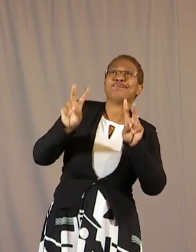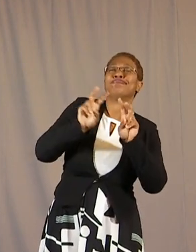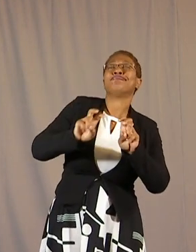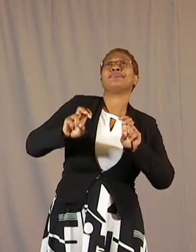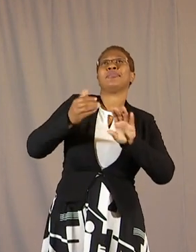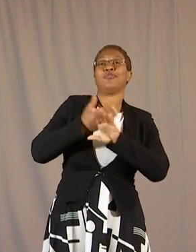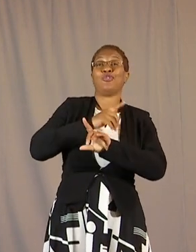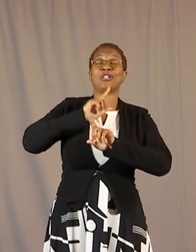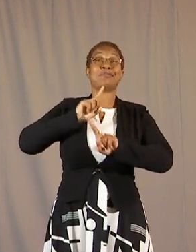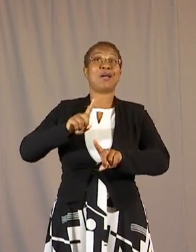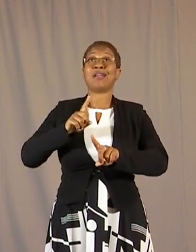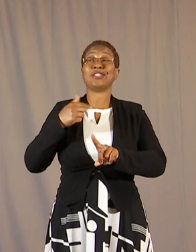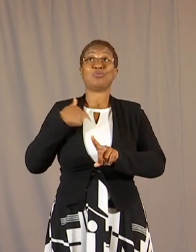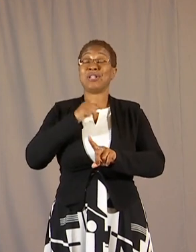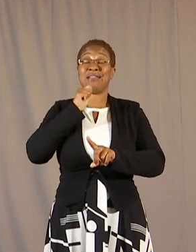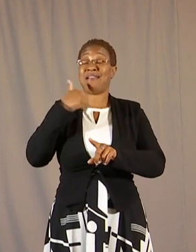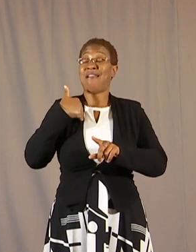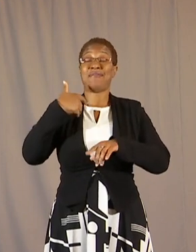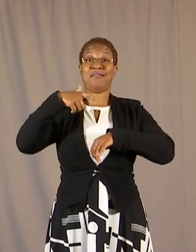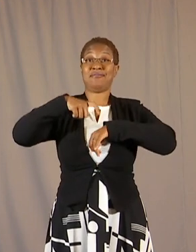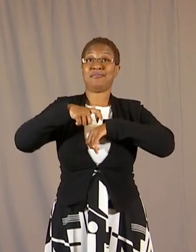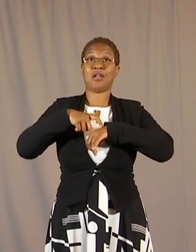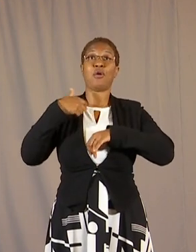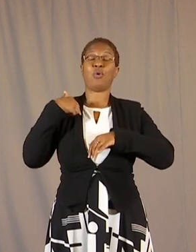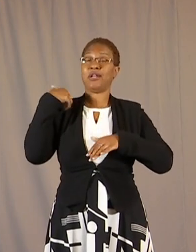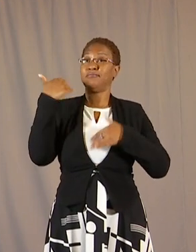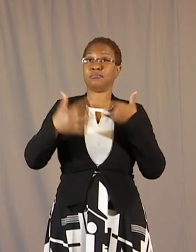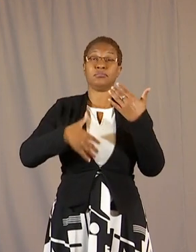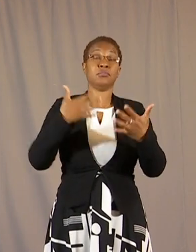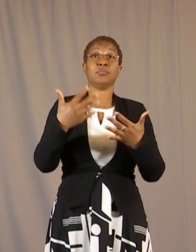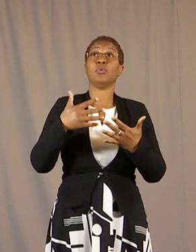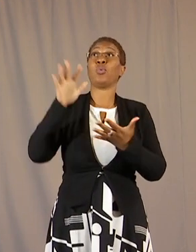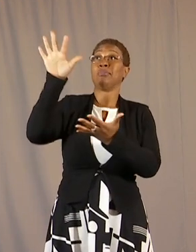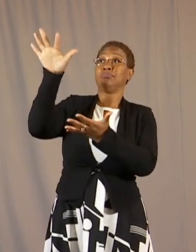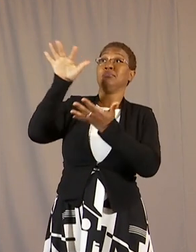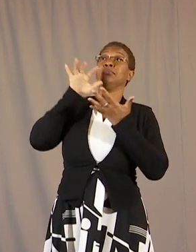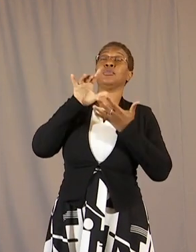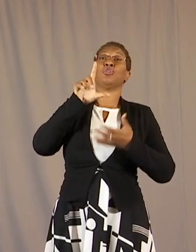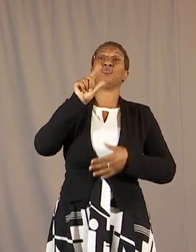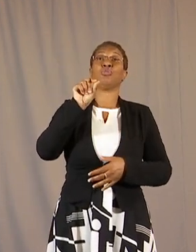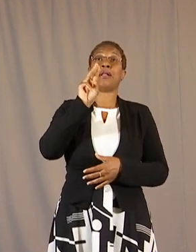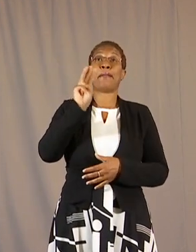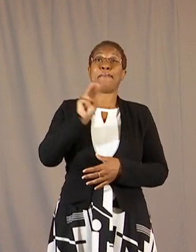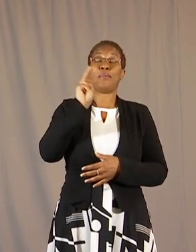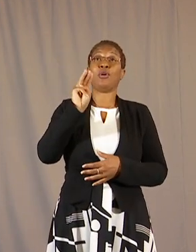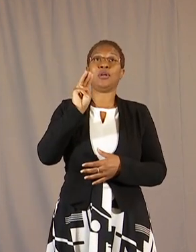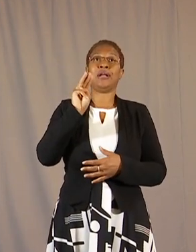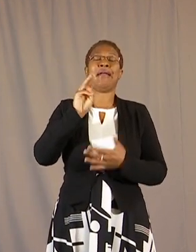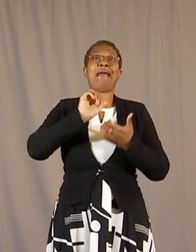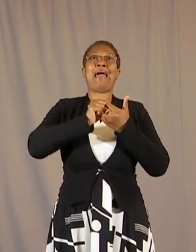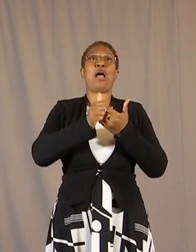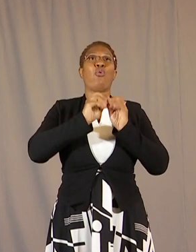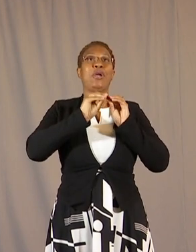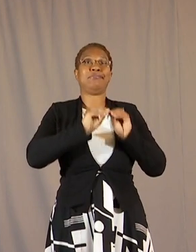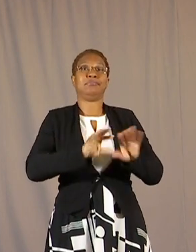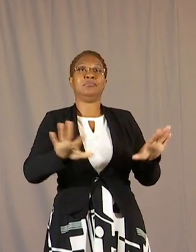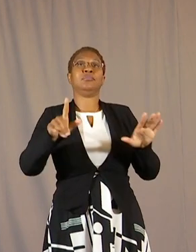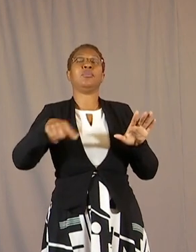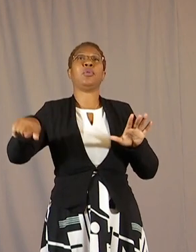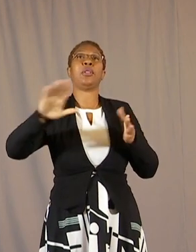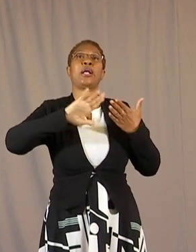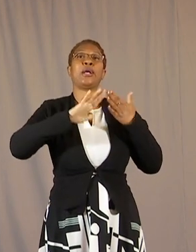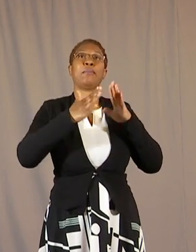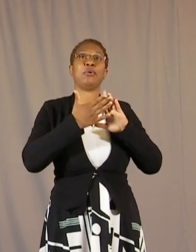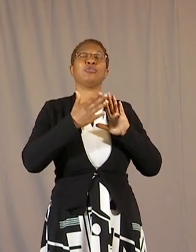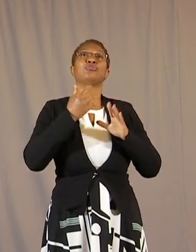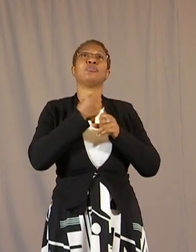community, had $20 million, and the way we went about needing to get that money to the community. So in the work that